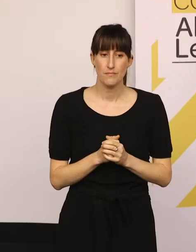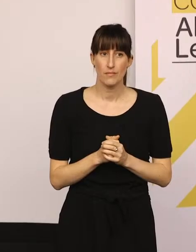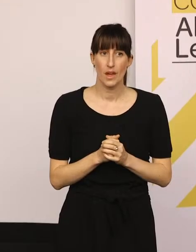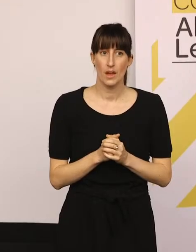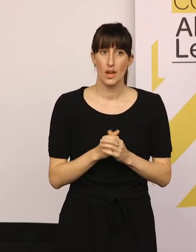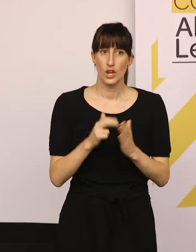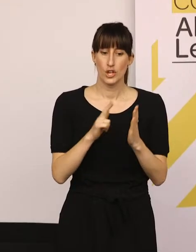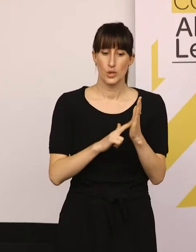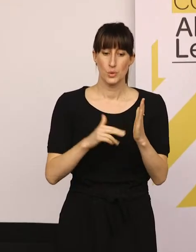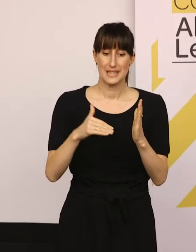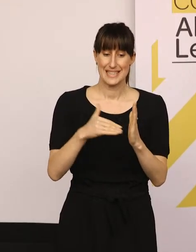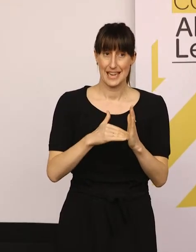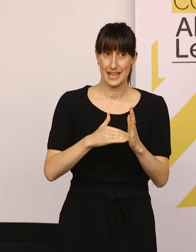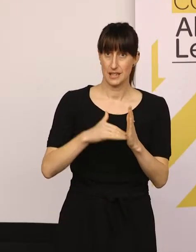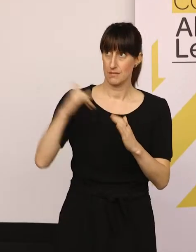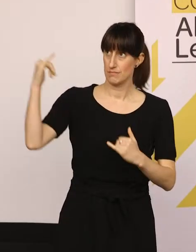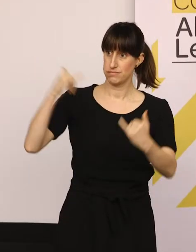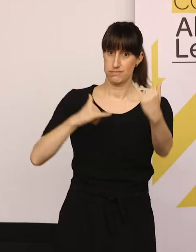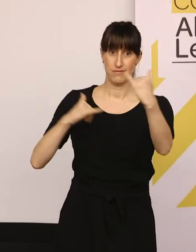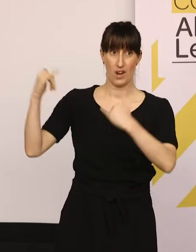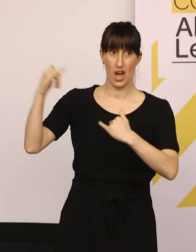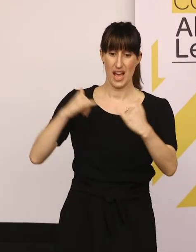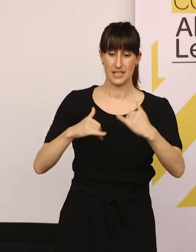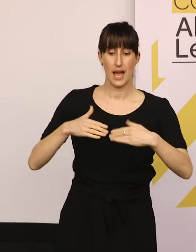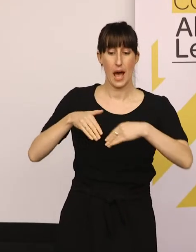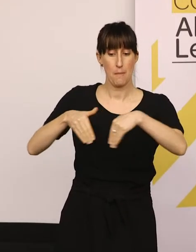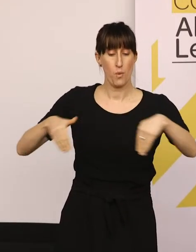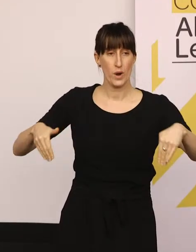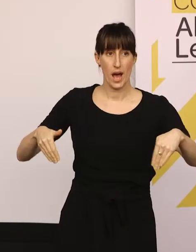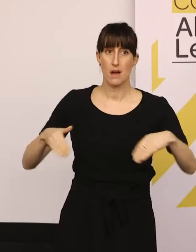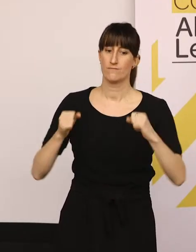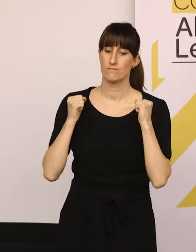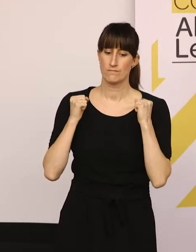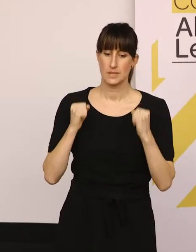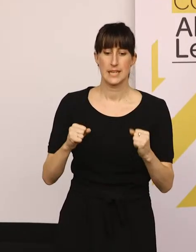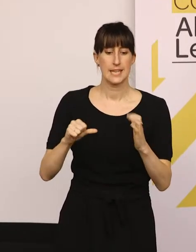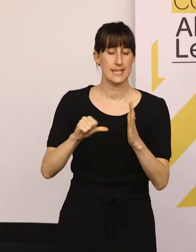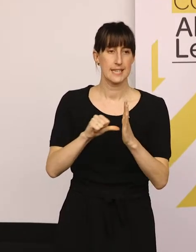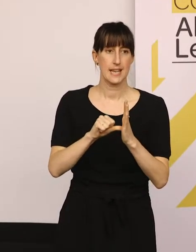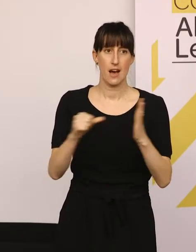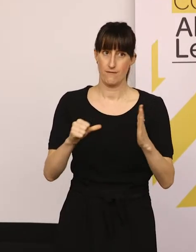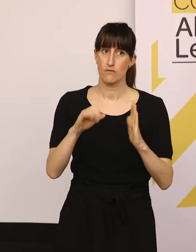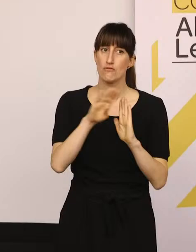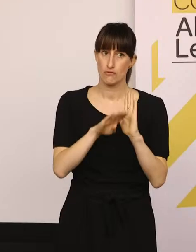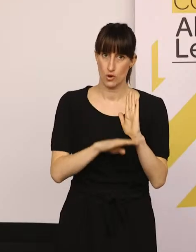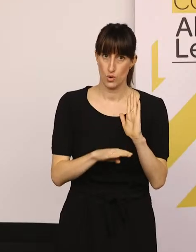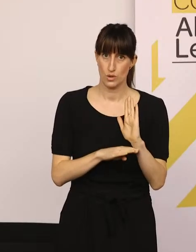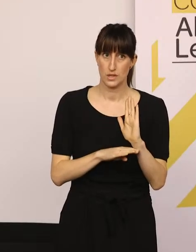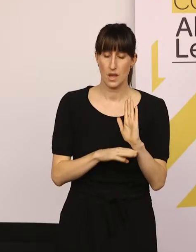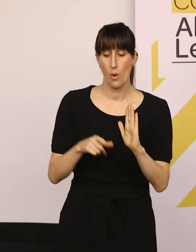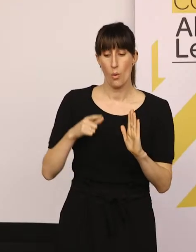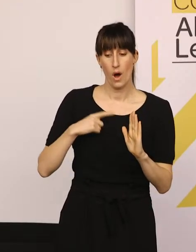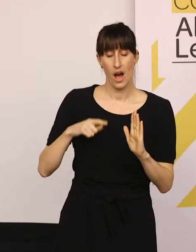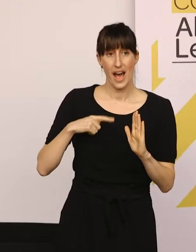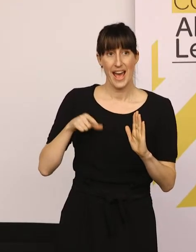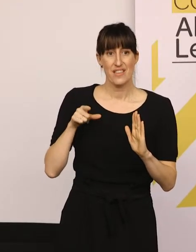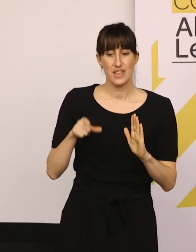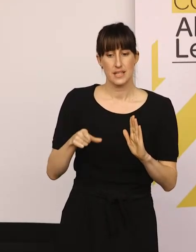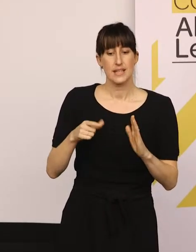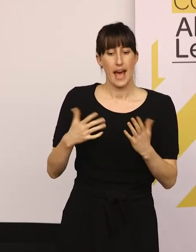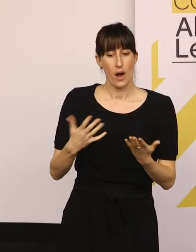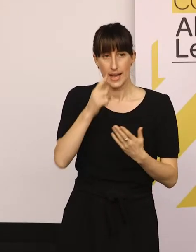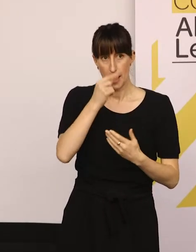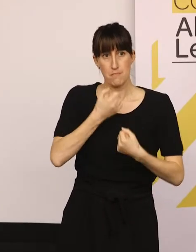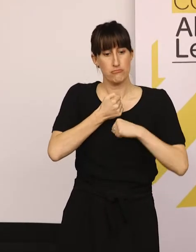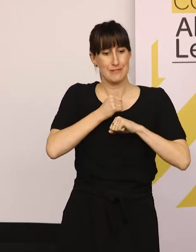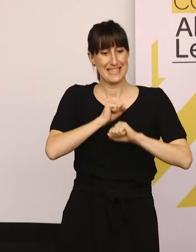importance of very strict border arrangements and how this functions as essentially our safety net now that we are